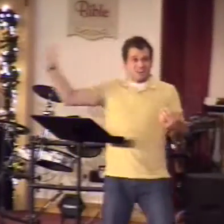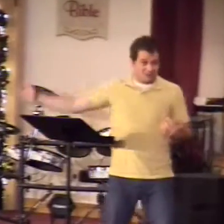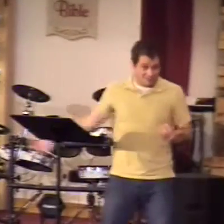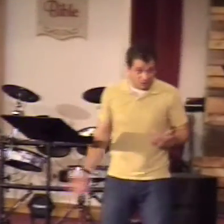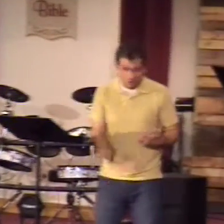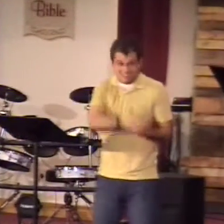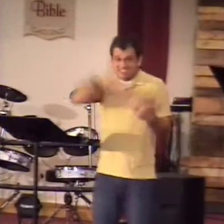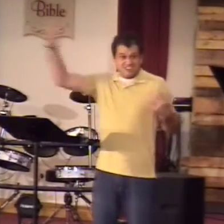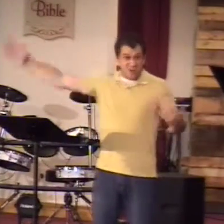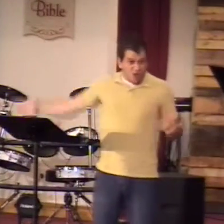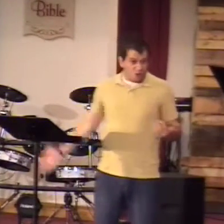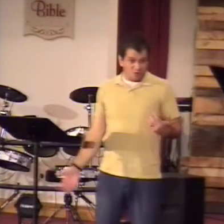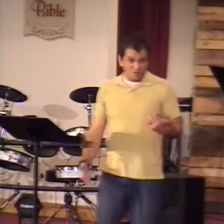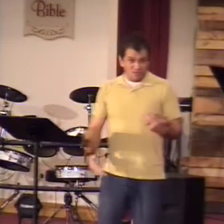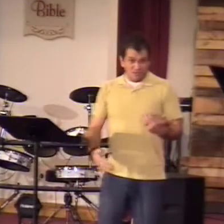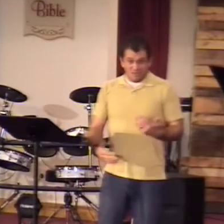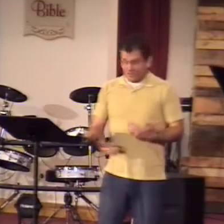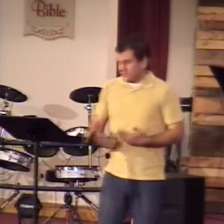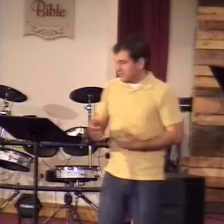us any good info. We just didn't know.